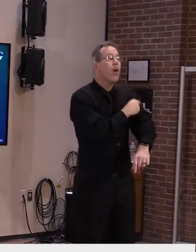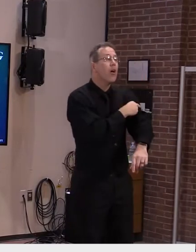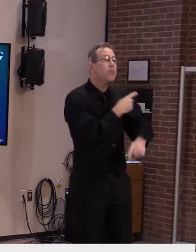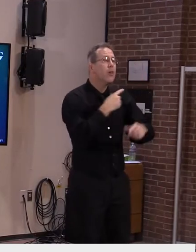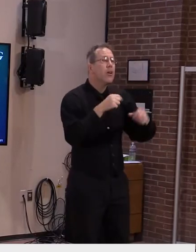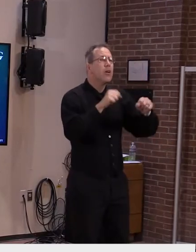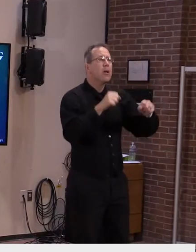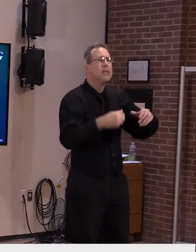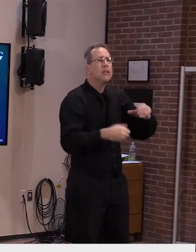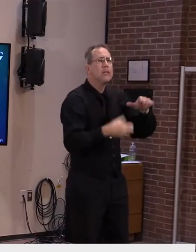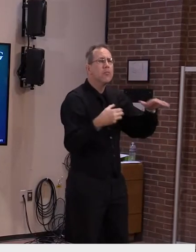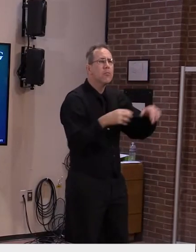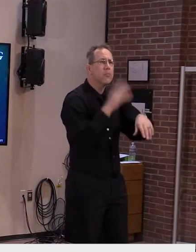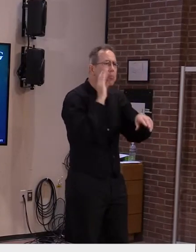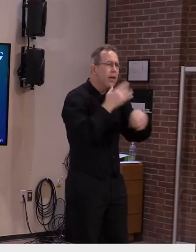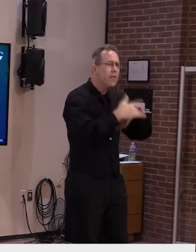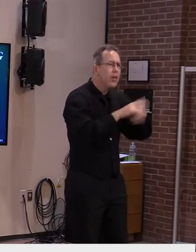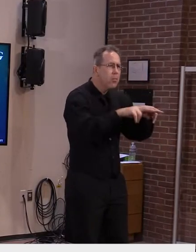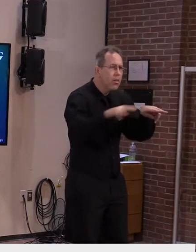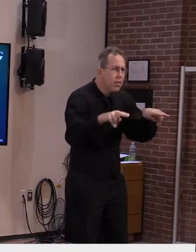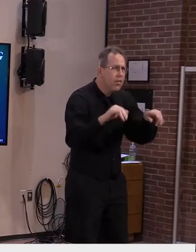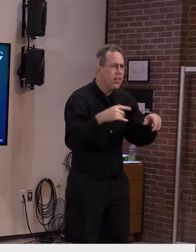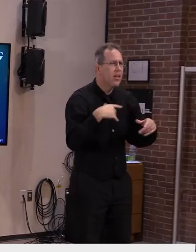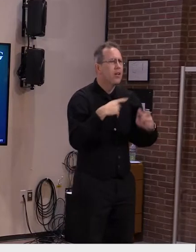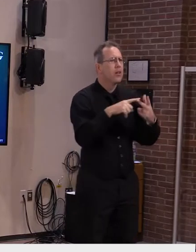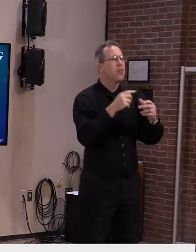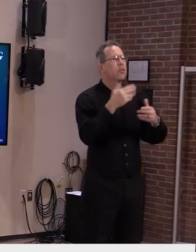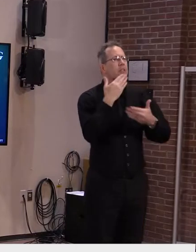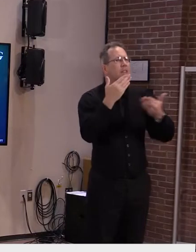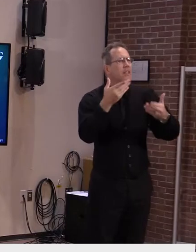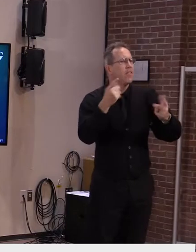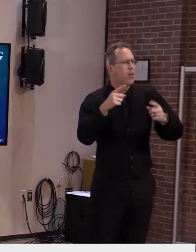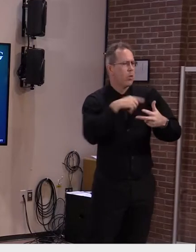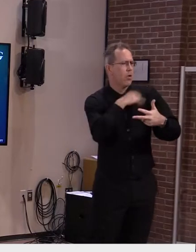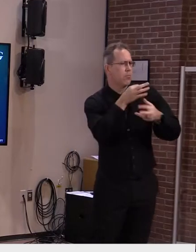the Thanksgiving holiday. As of today,